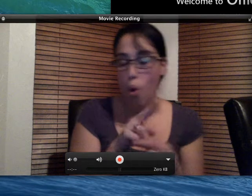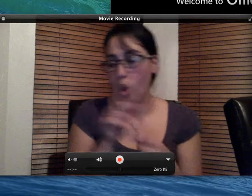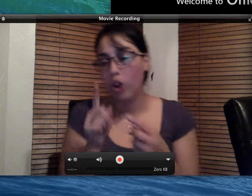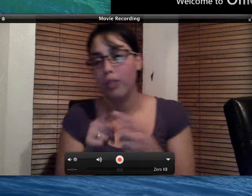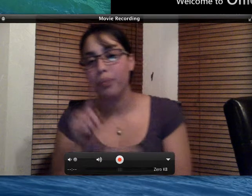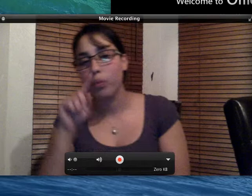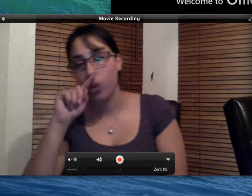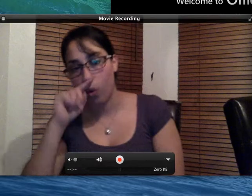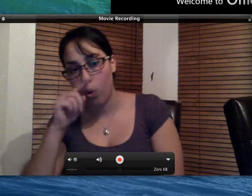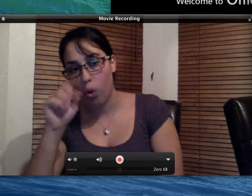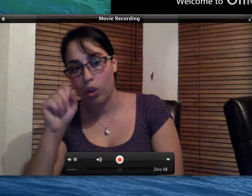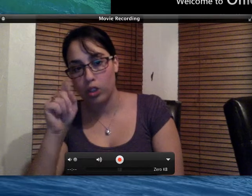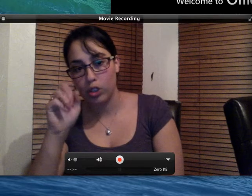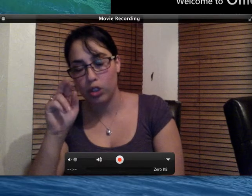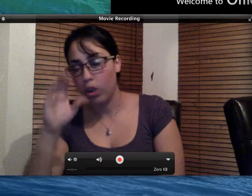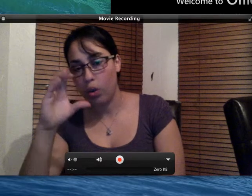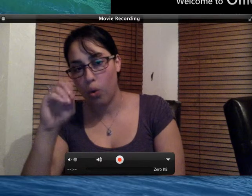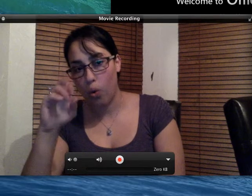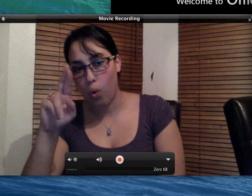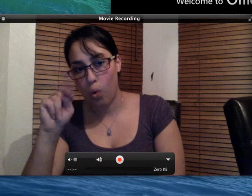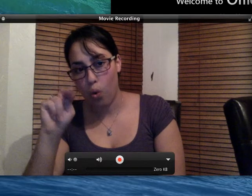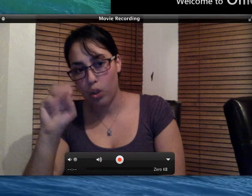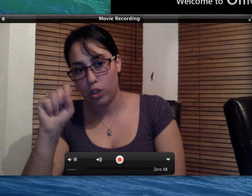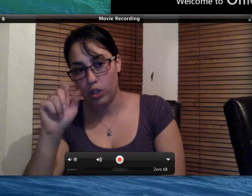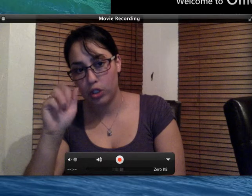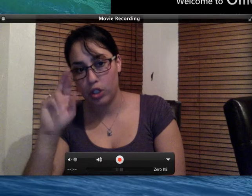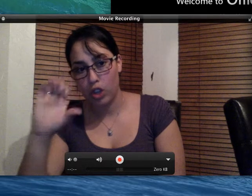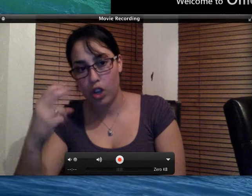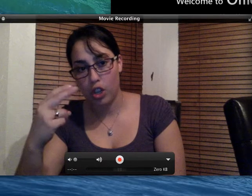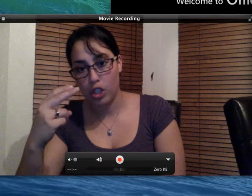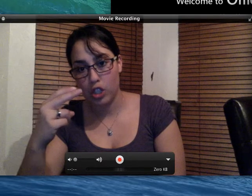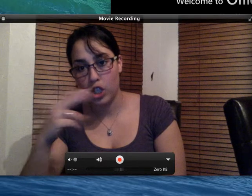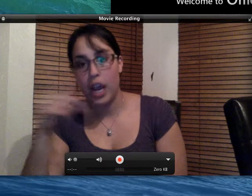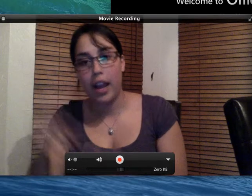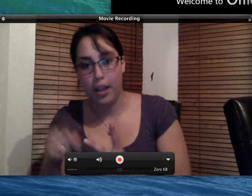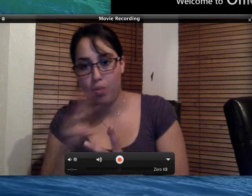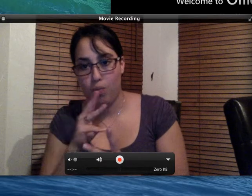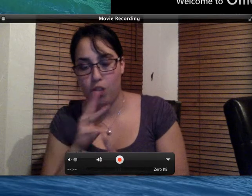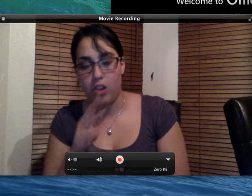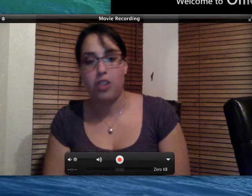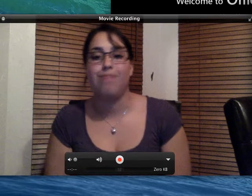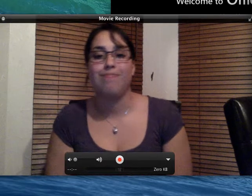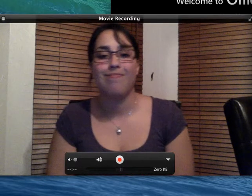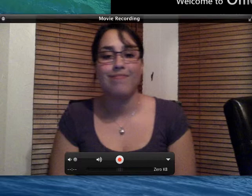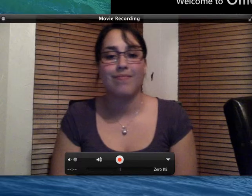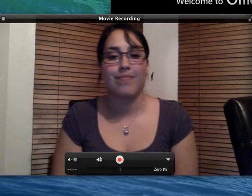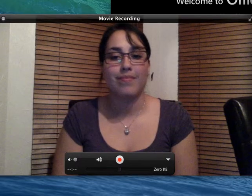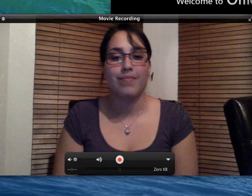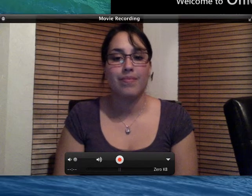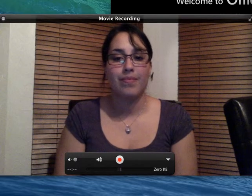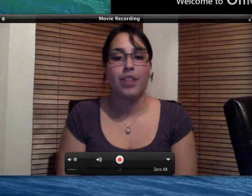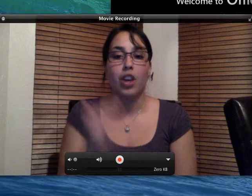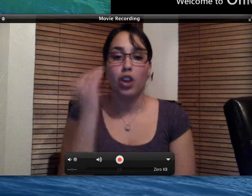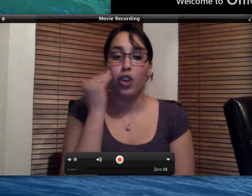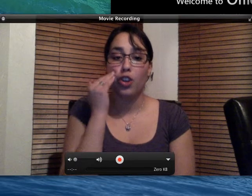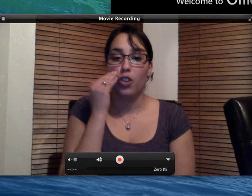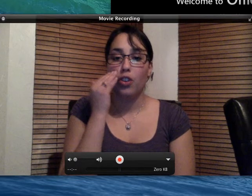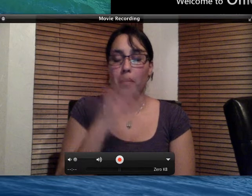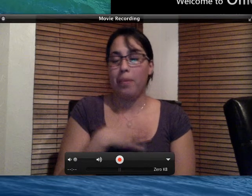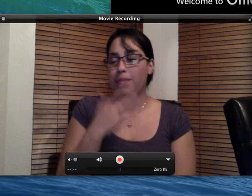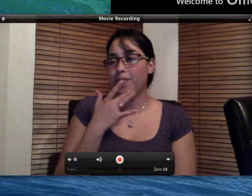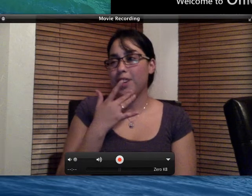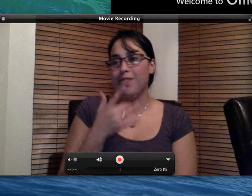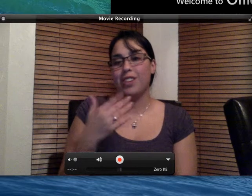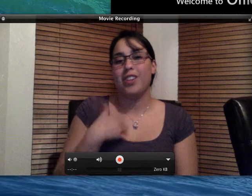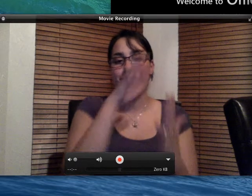separate recipes in the literature. My favorite being the one that says, they have the ingredients listed, and then, in